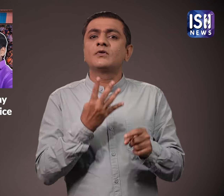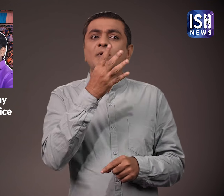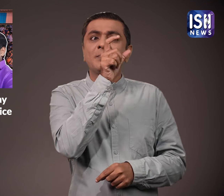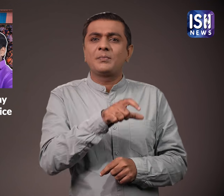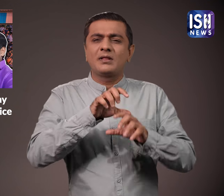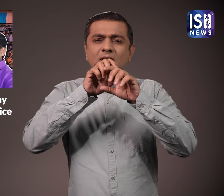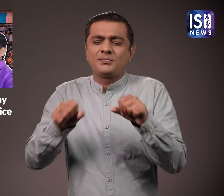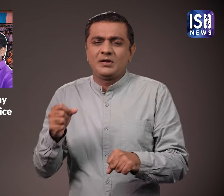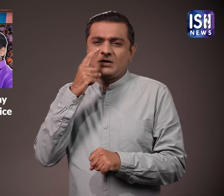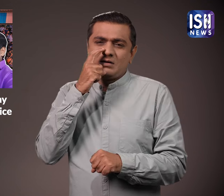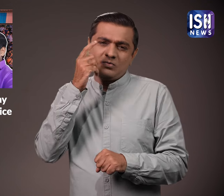rape accused were gunned down.